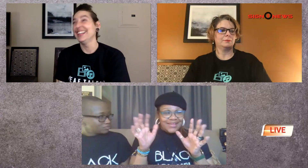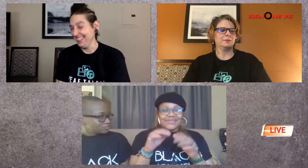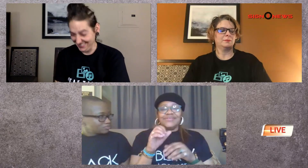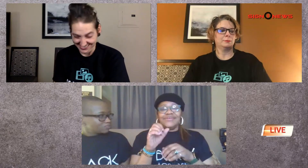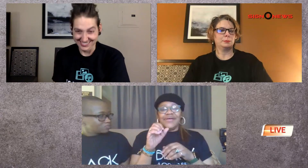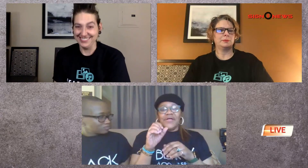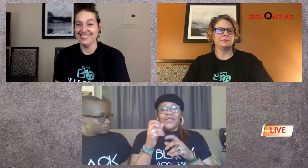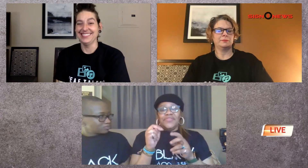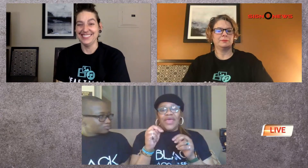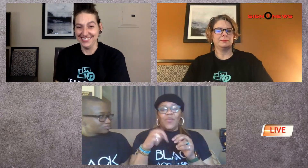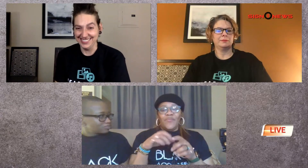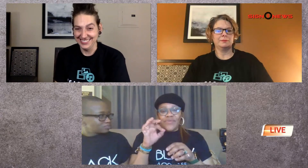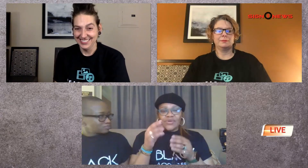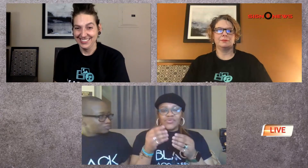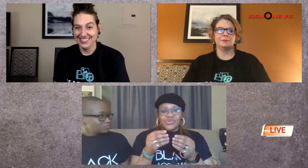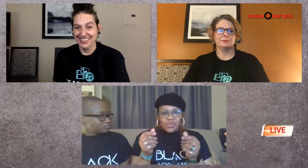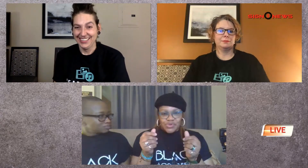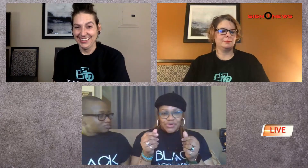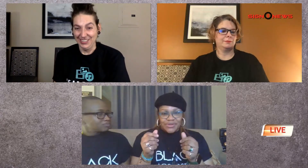our team,